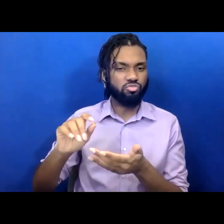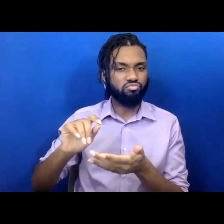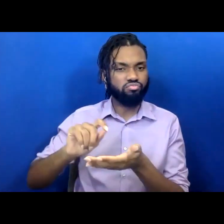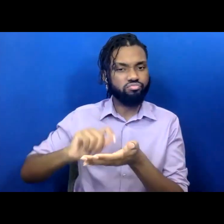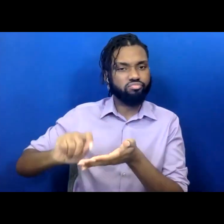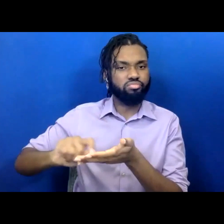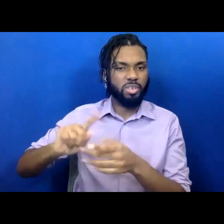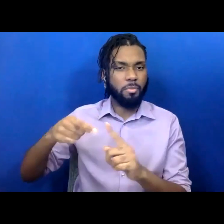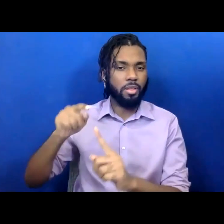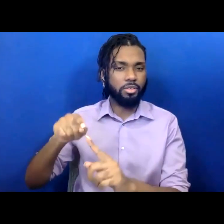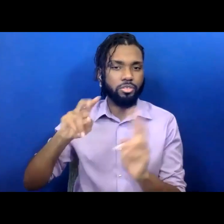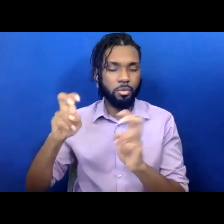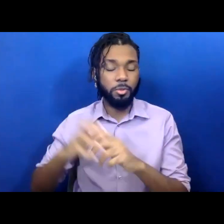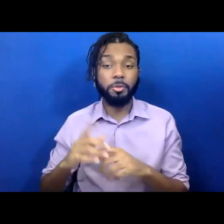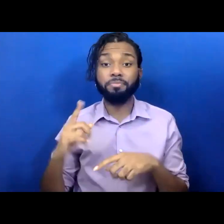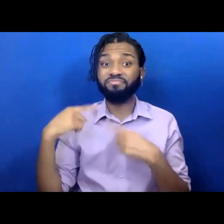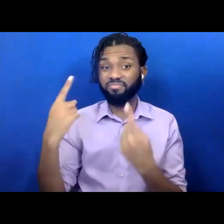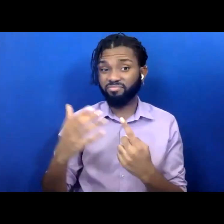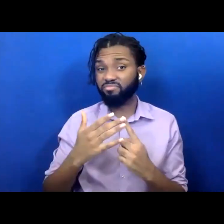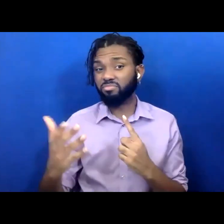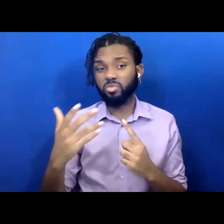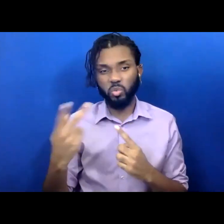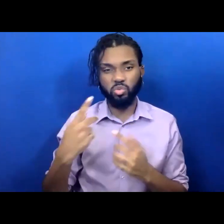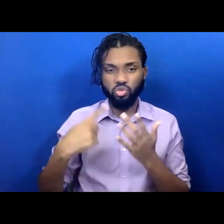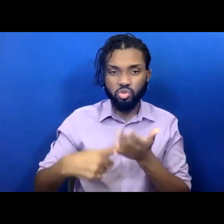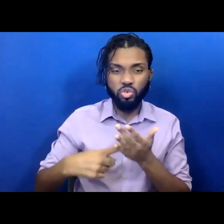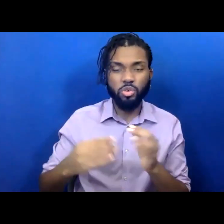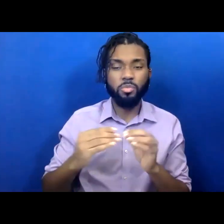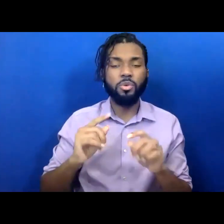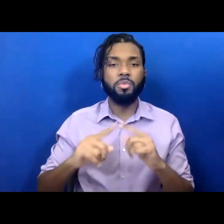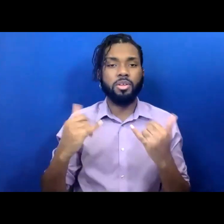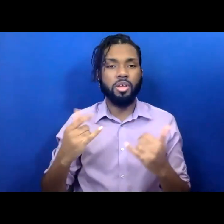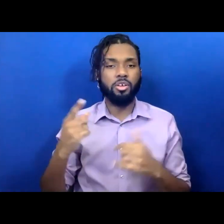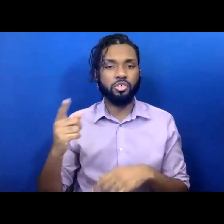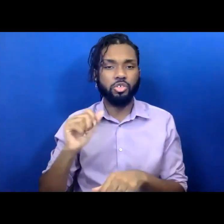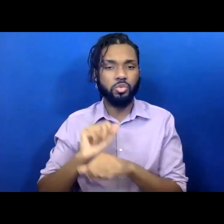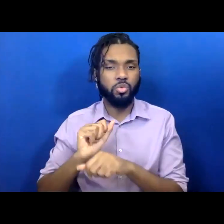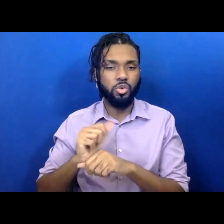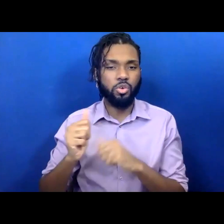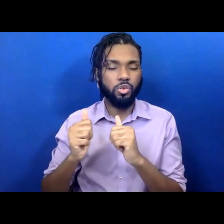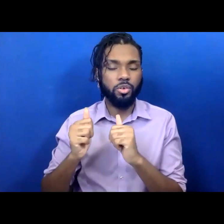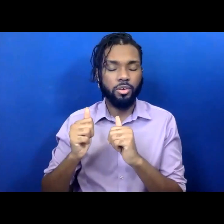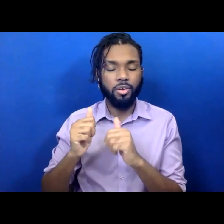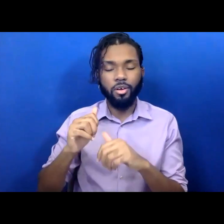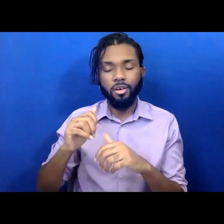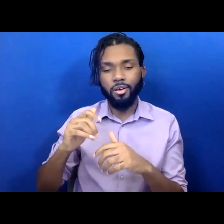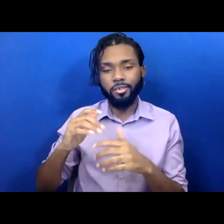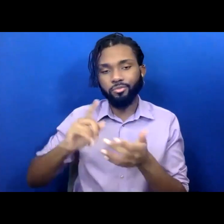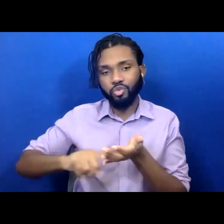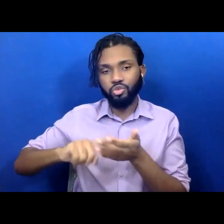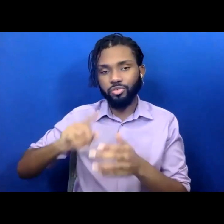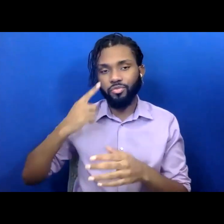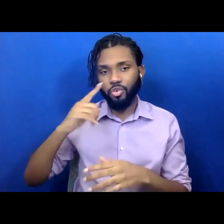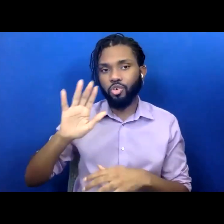continuing to talk afterwards. She's now working on a grammar of her family's language for her PhD at